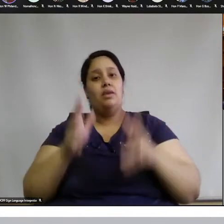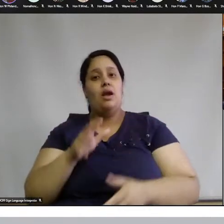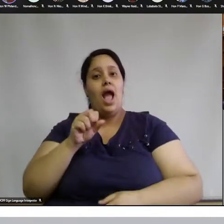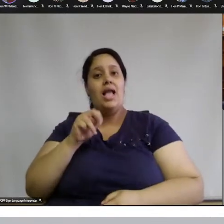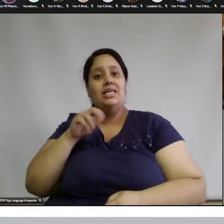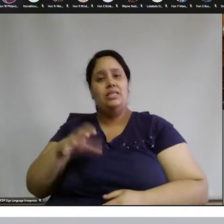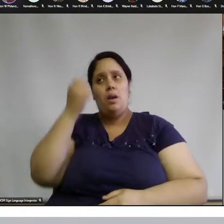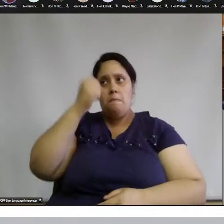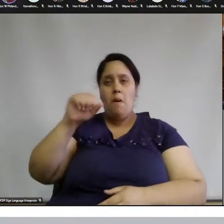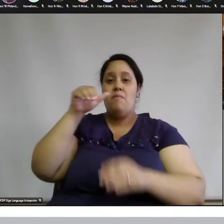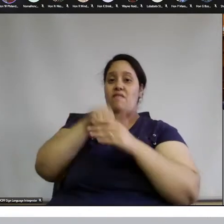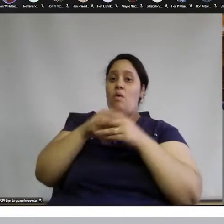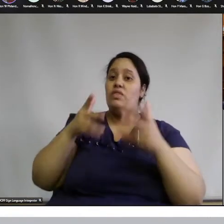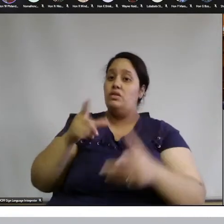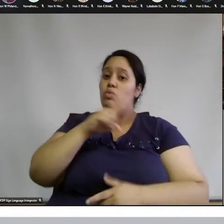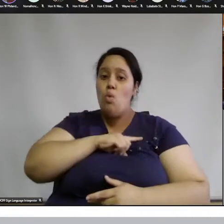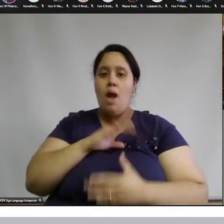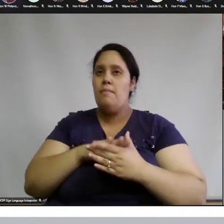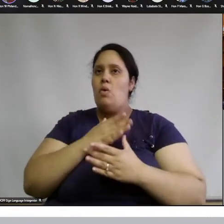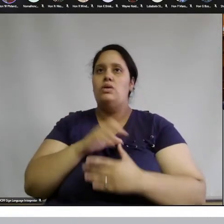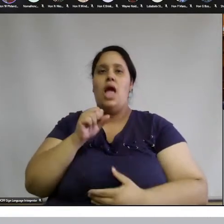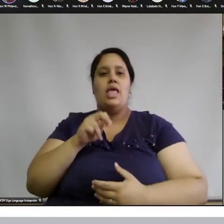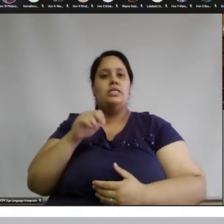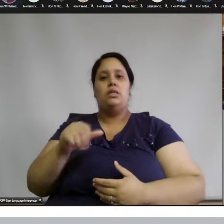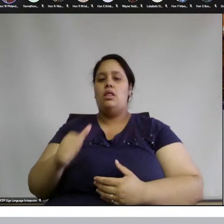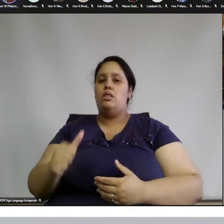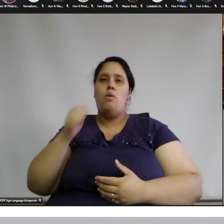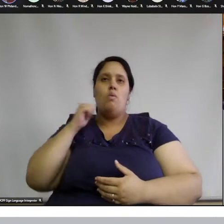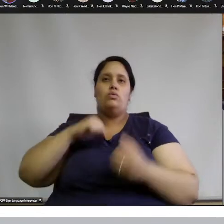is rejecting this vote because the ANC does